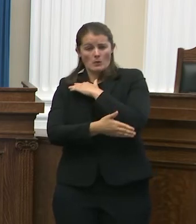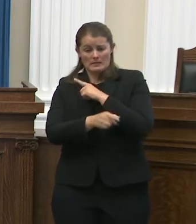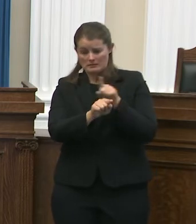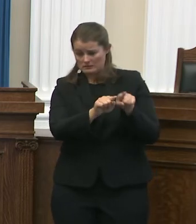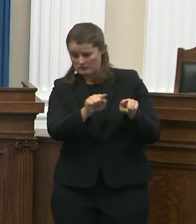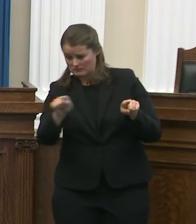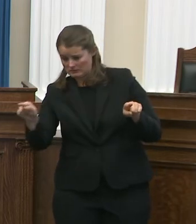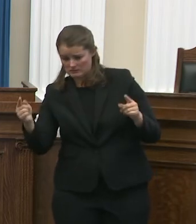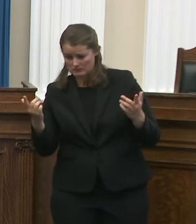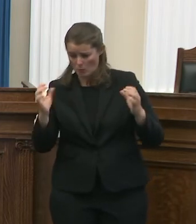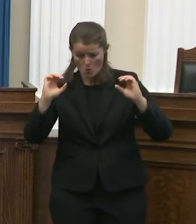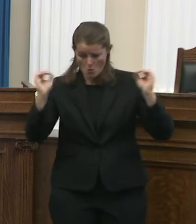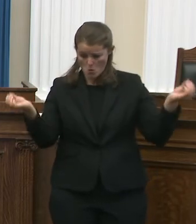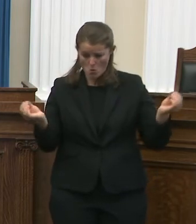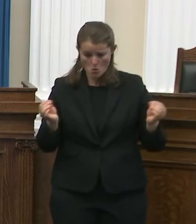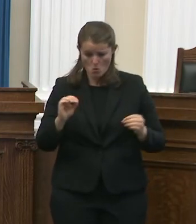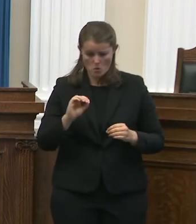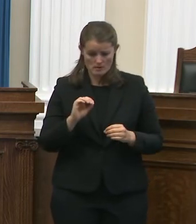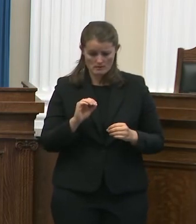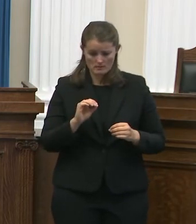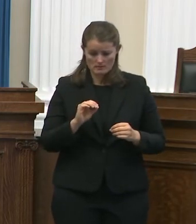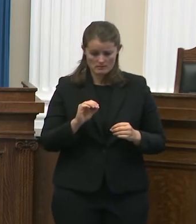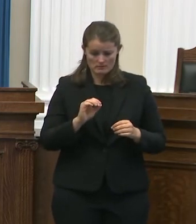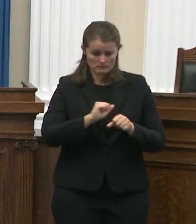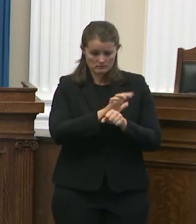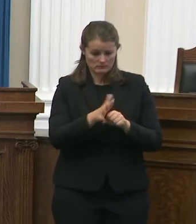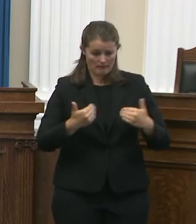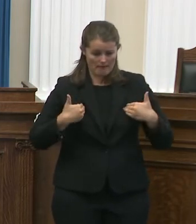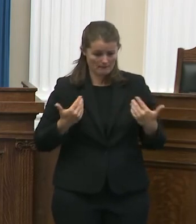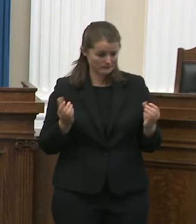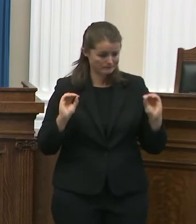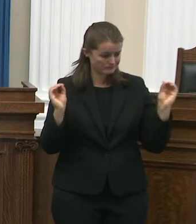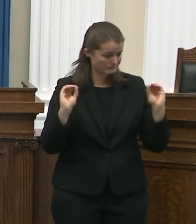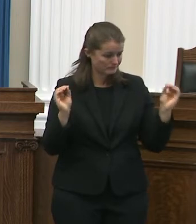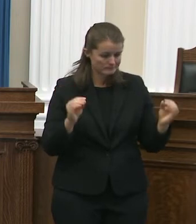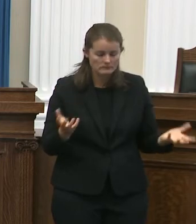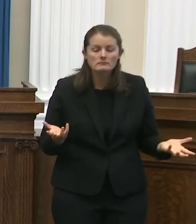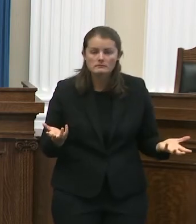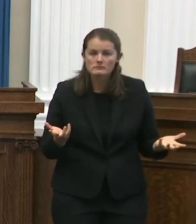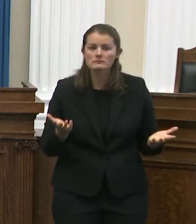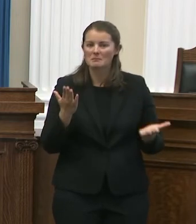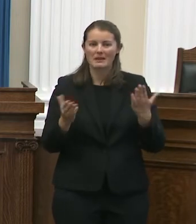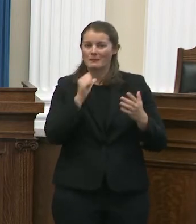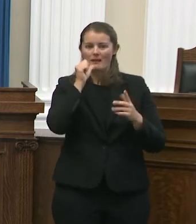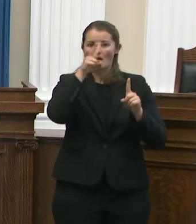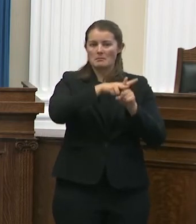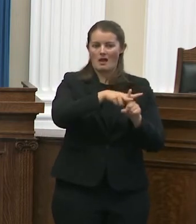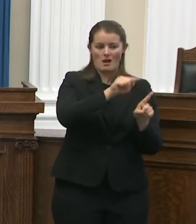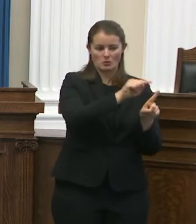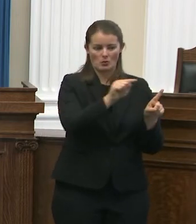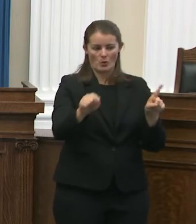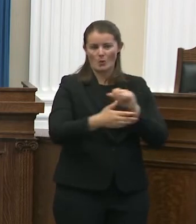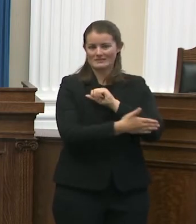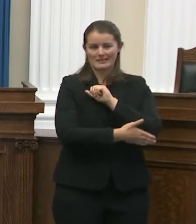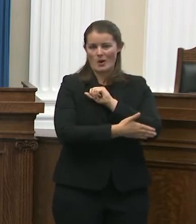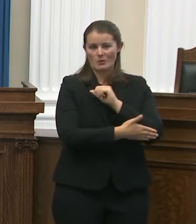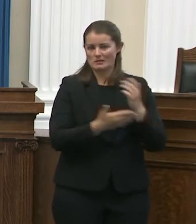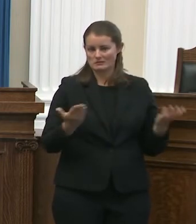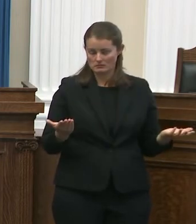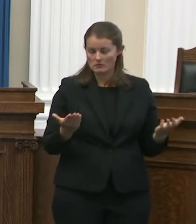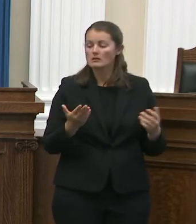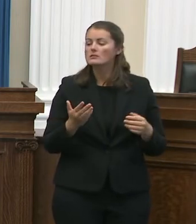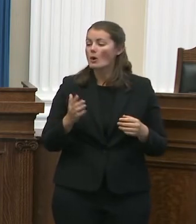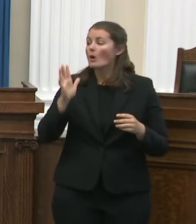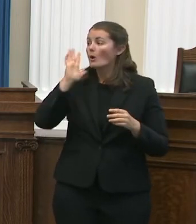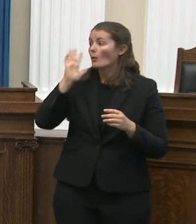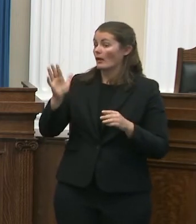know, we don't want to, you know, implement a restriction there if it might not be necessary. So we're going through that. We'll have those criteria made available